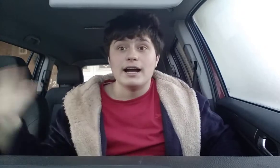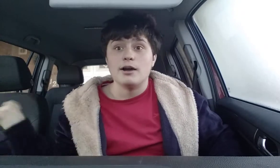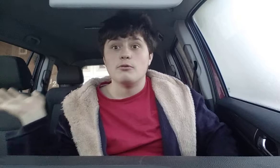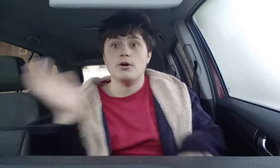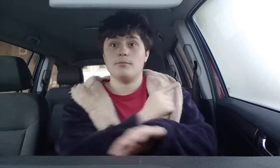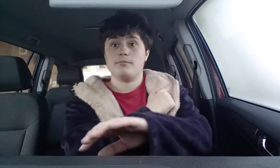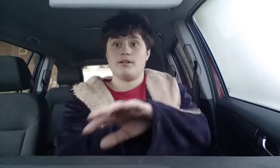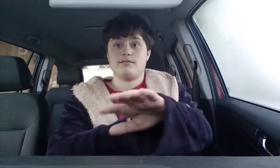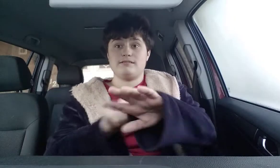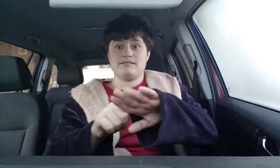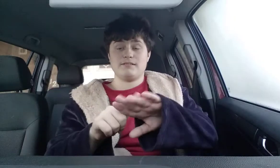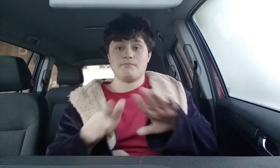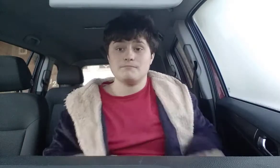I won't be long.